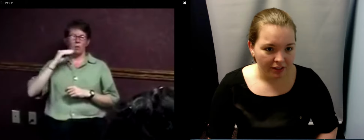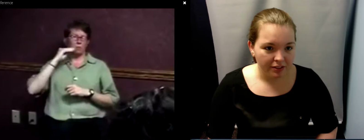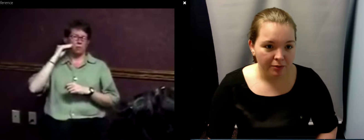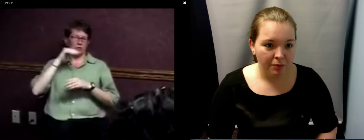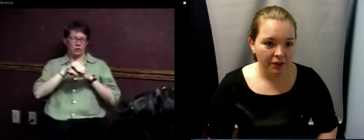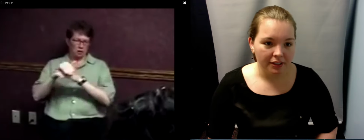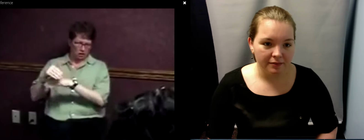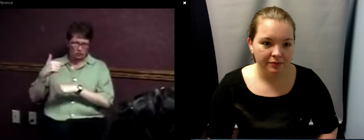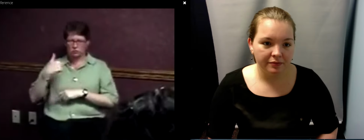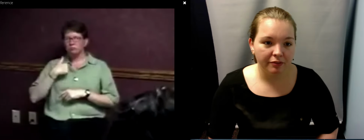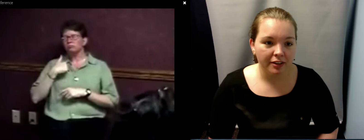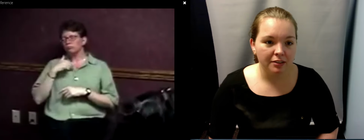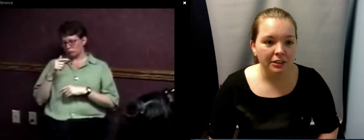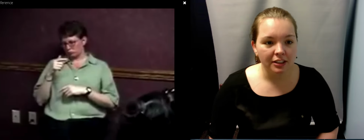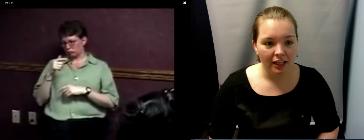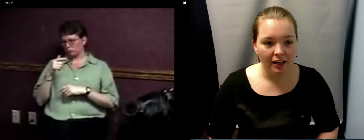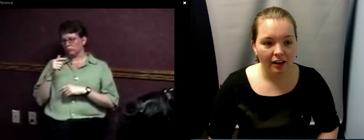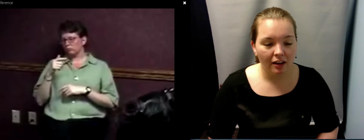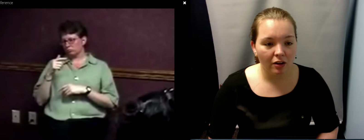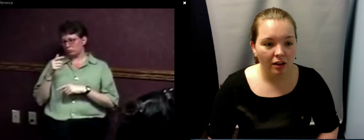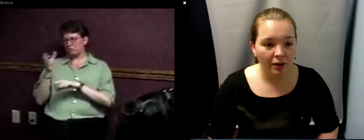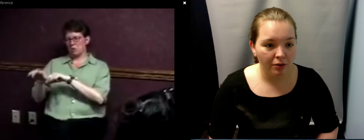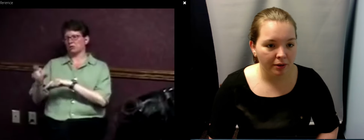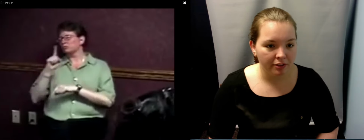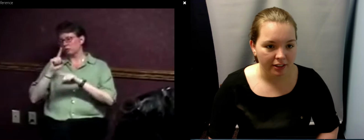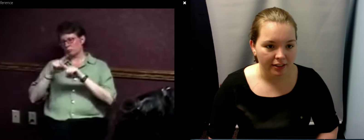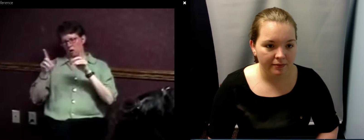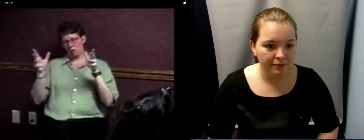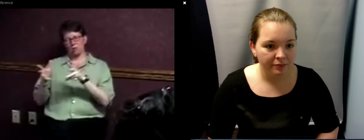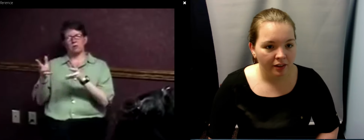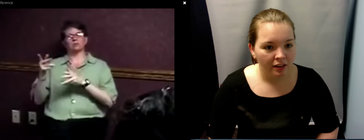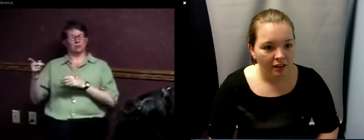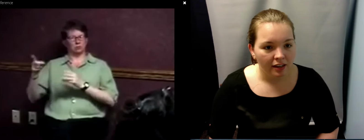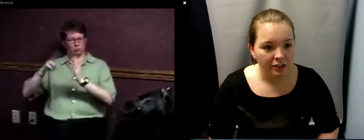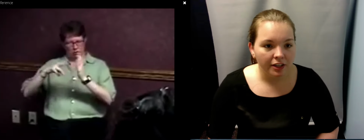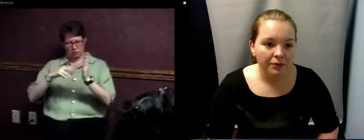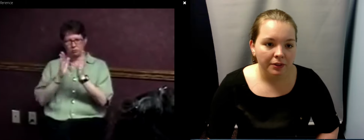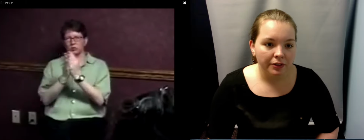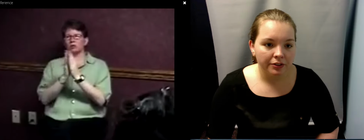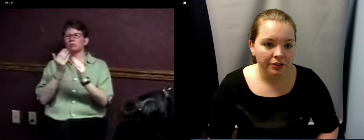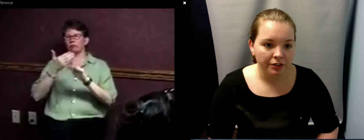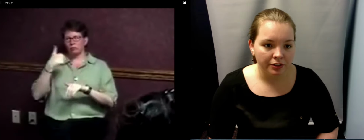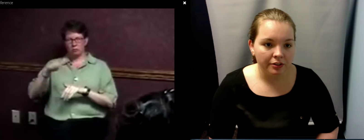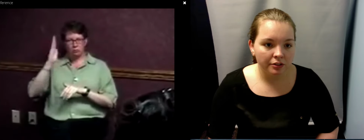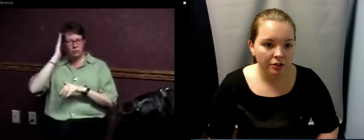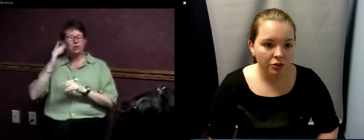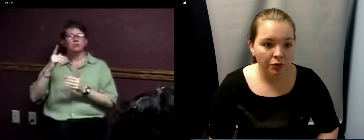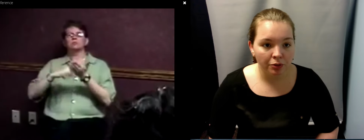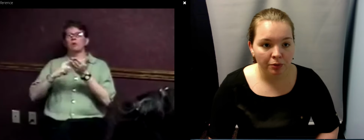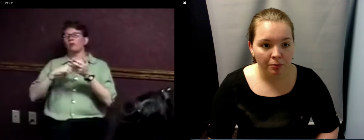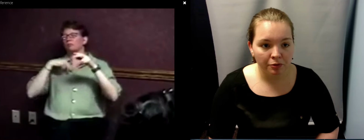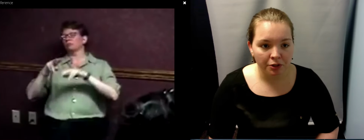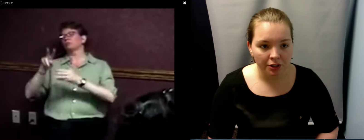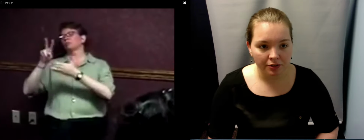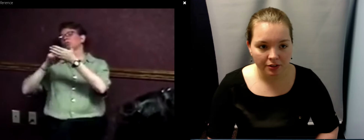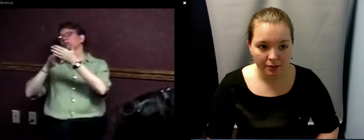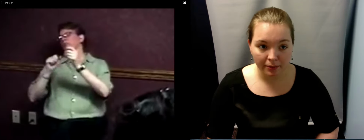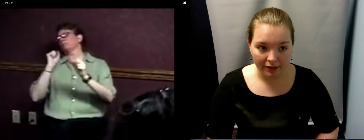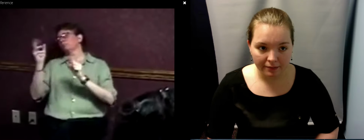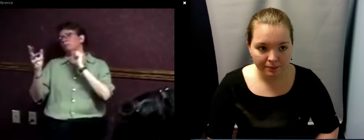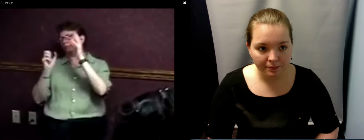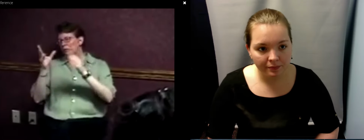Oh, that's a good point. Forgot to mention that at home every night, I try to encourage her to read her book before she